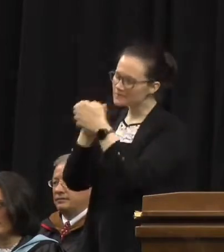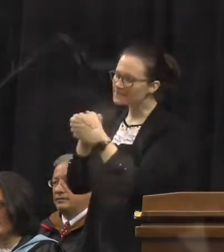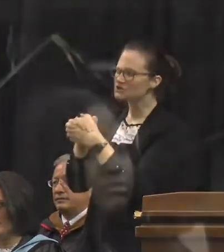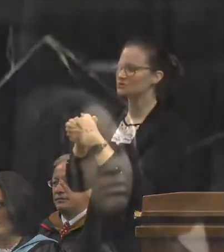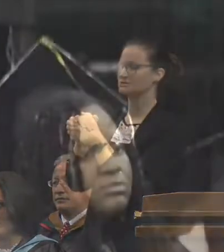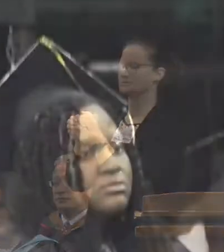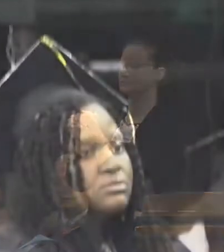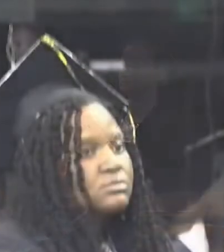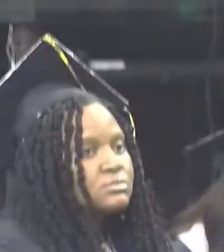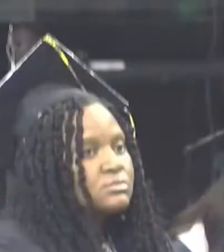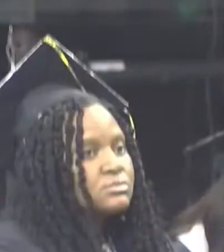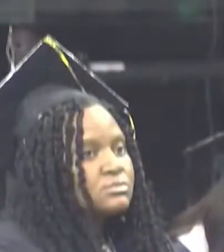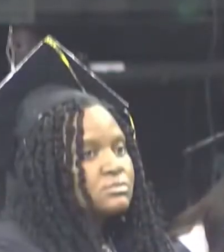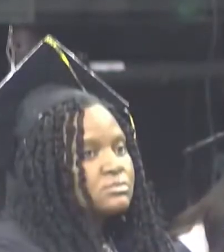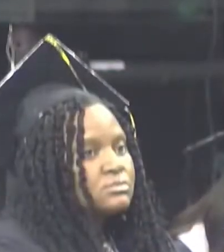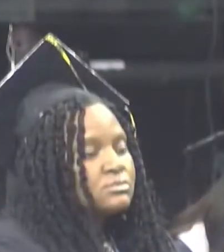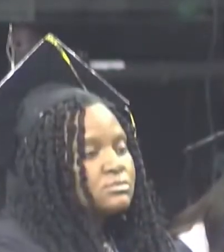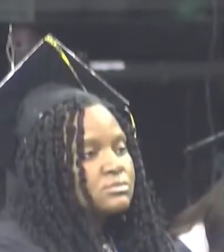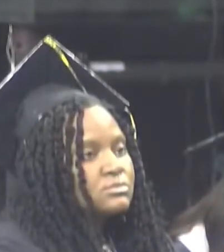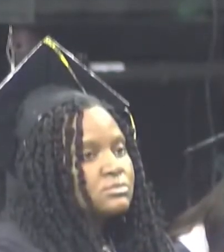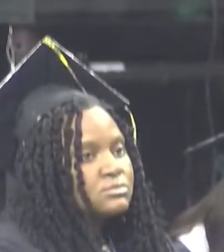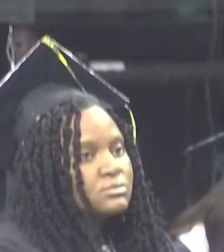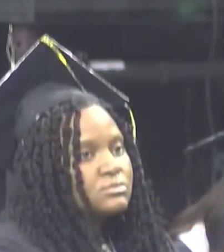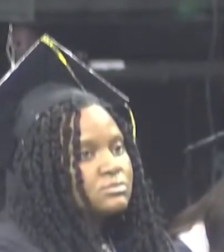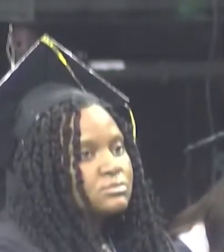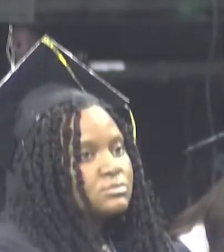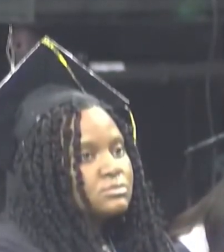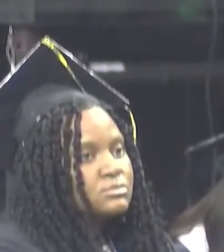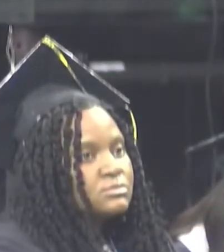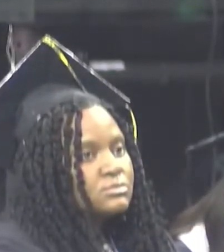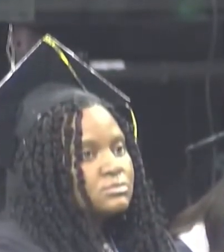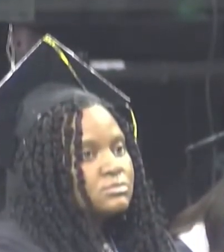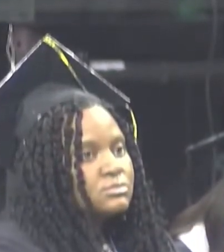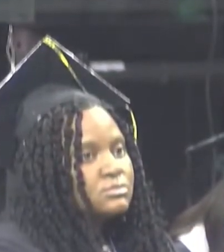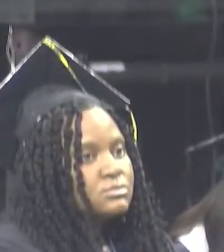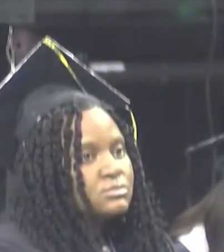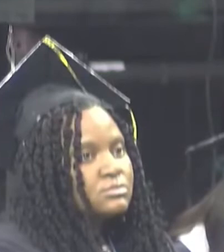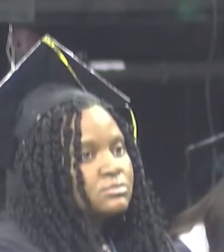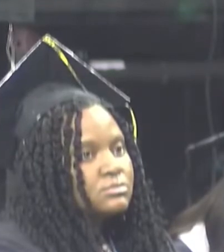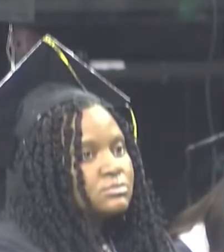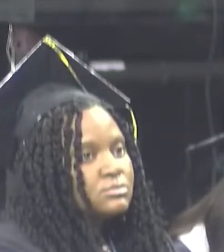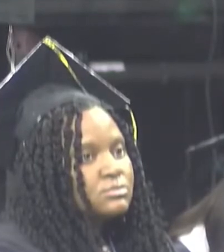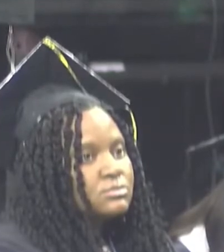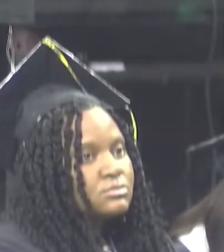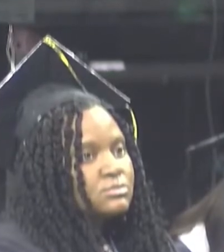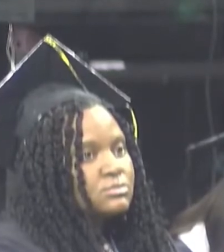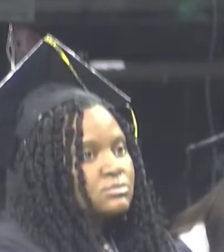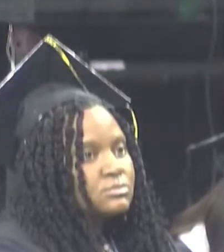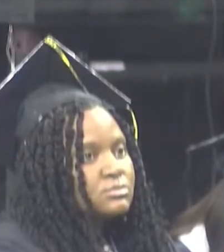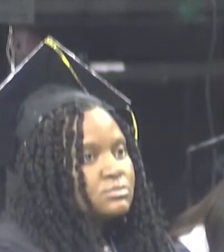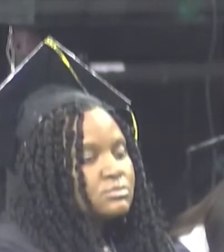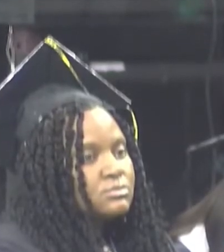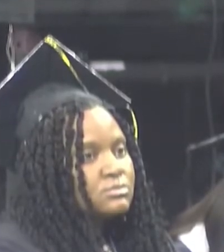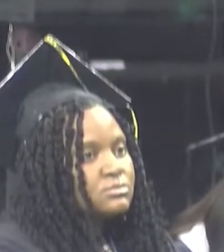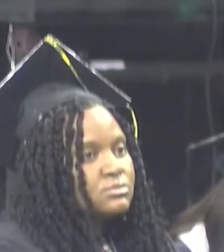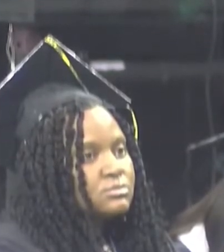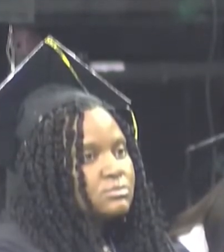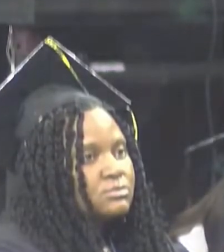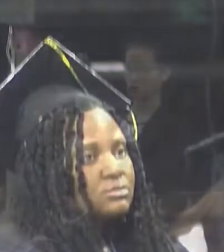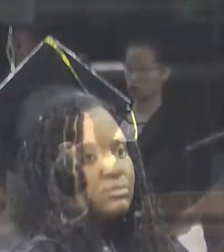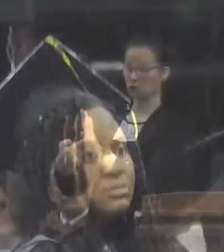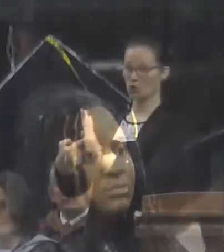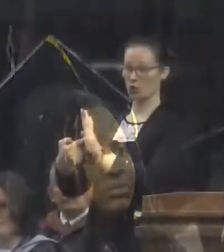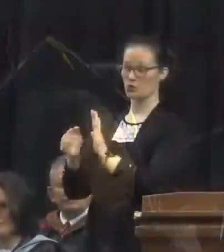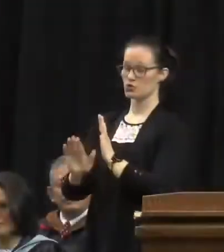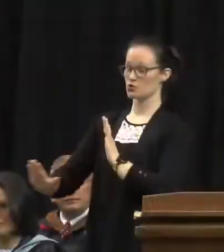on just seeing it through. These skills not only help signal your successful